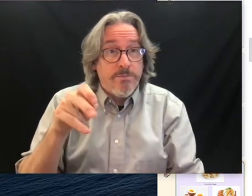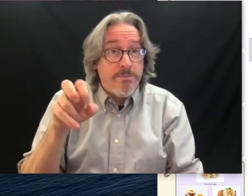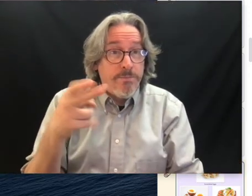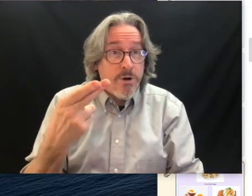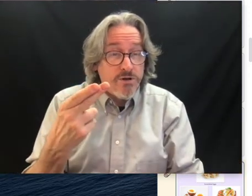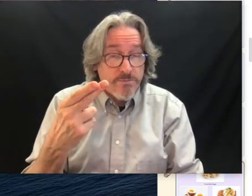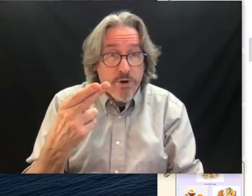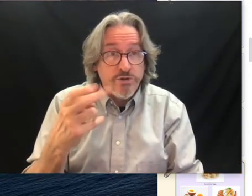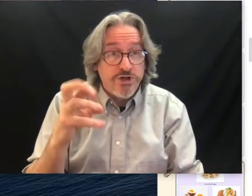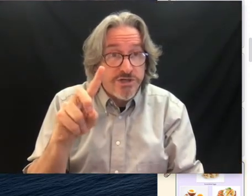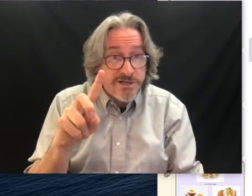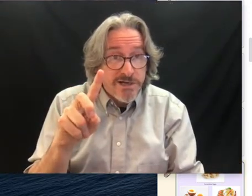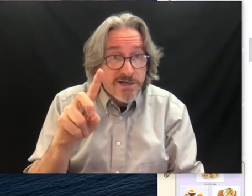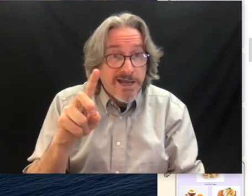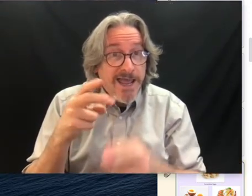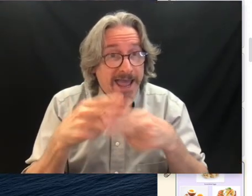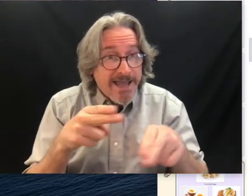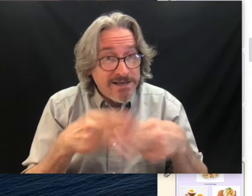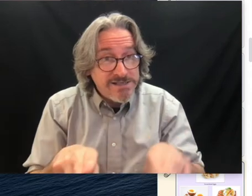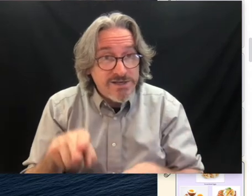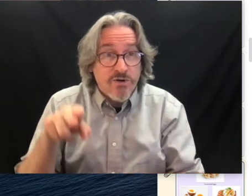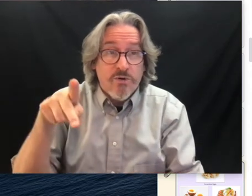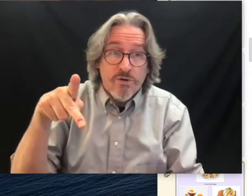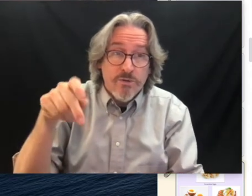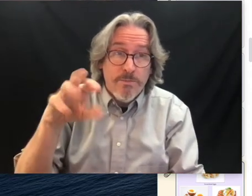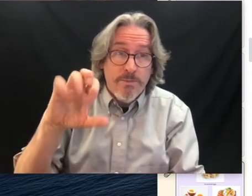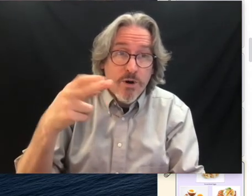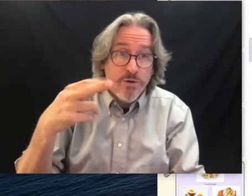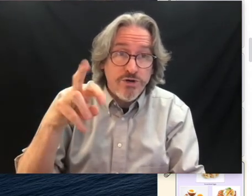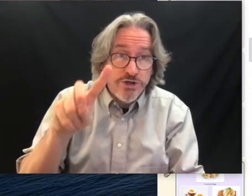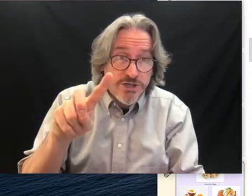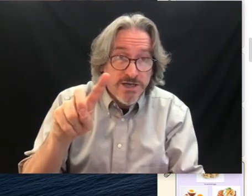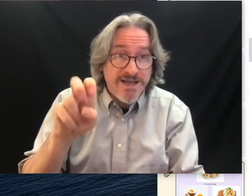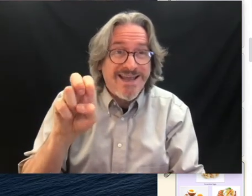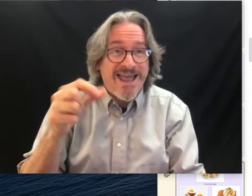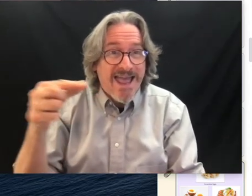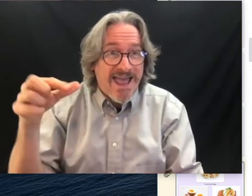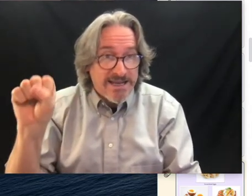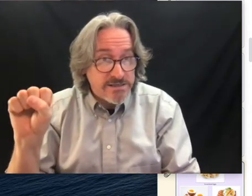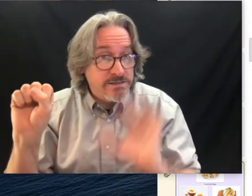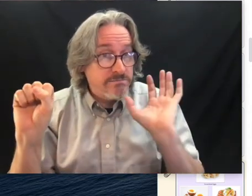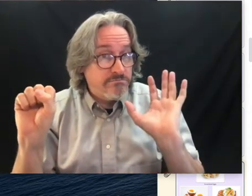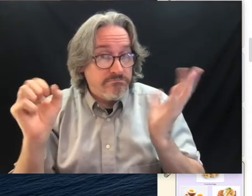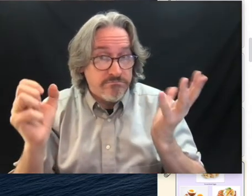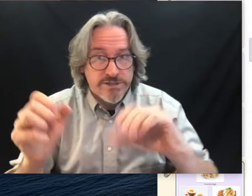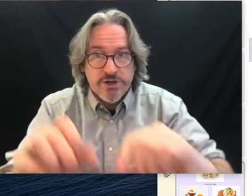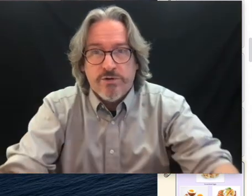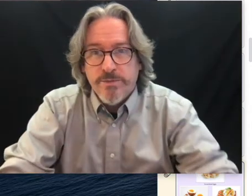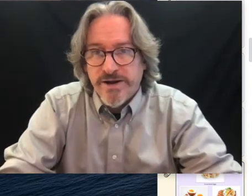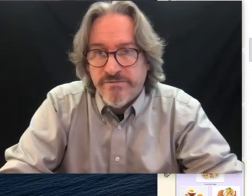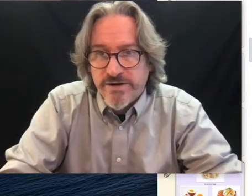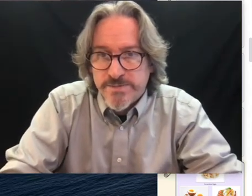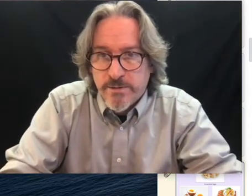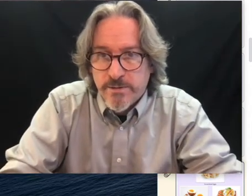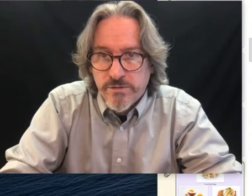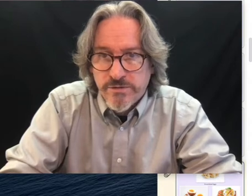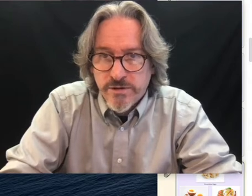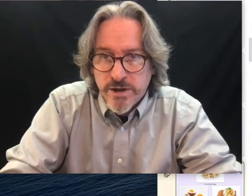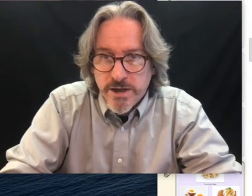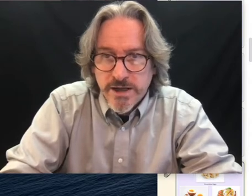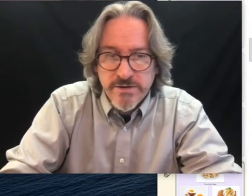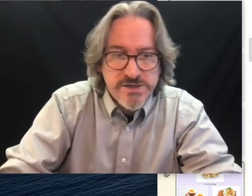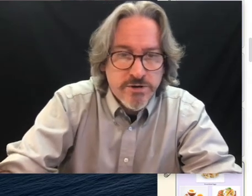either poached eggs or poached eggs. So you might fingerspell